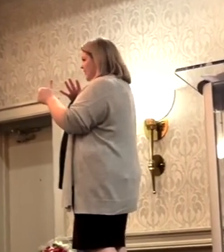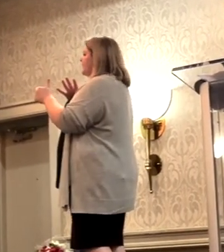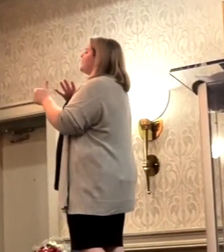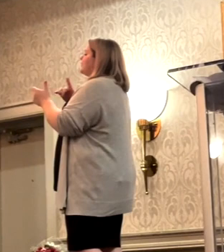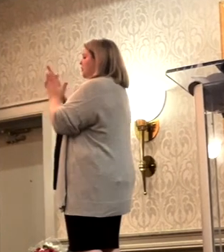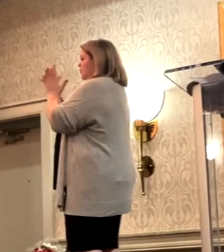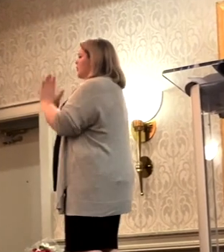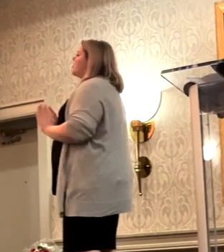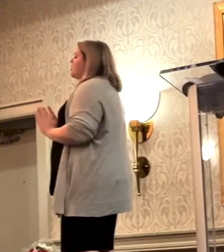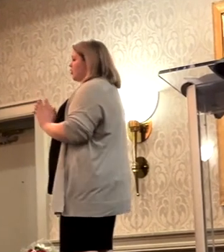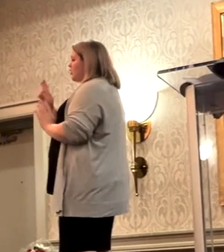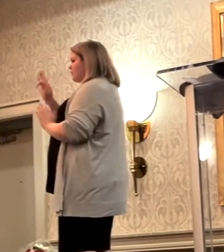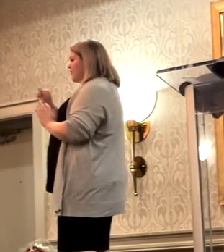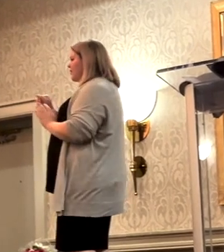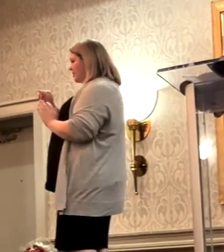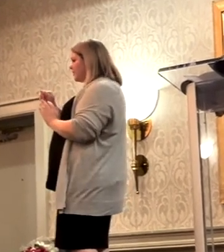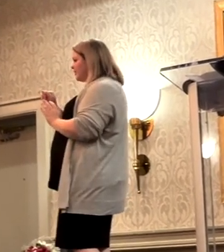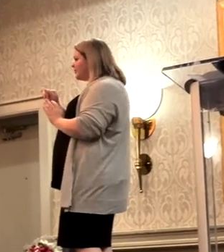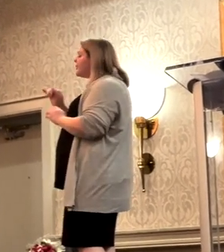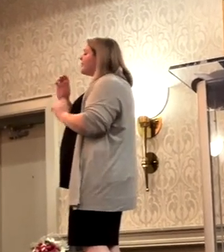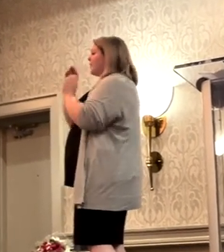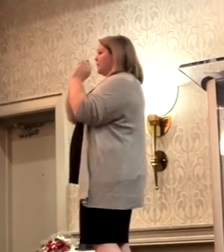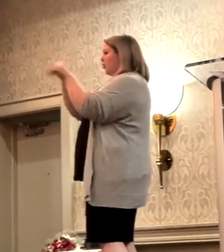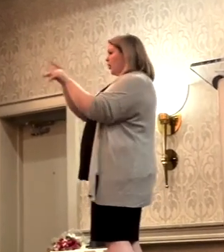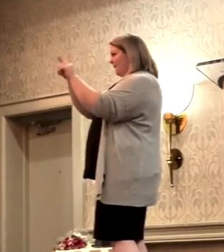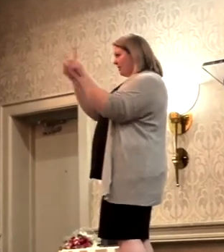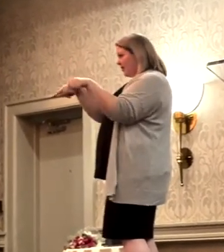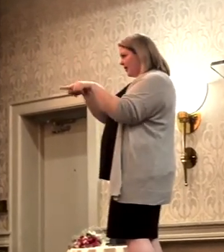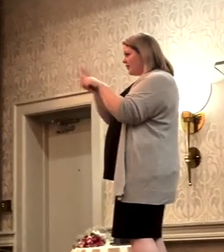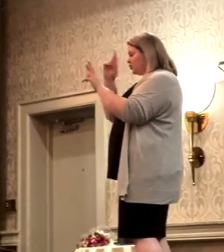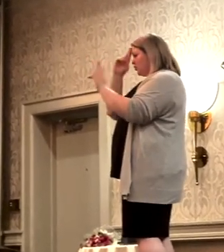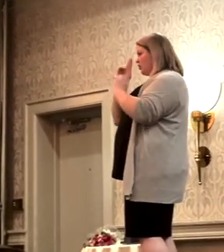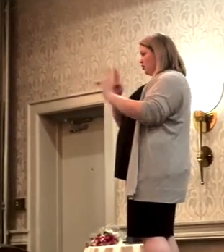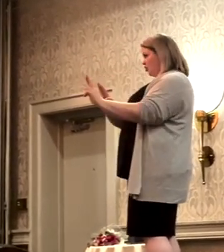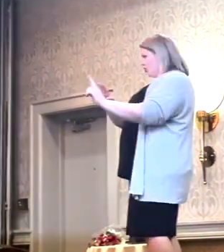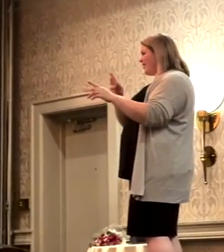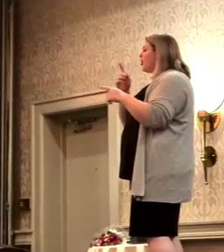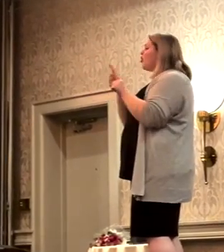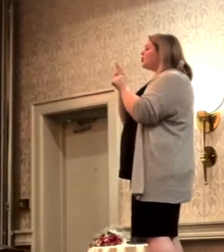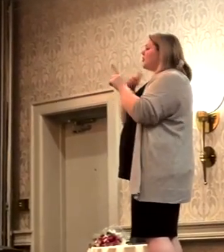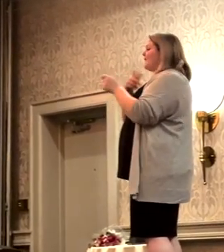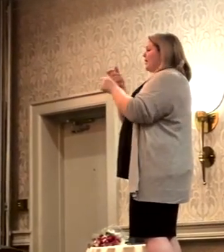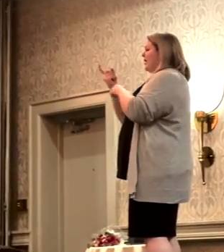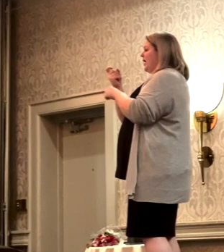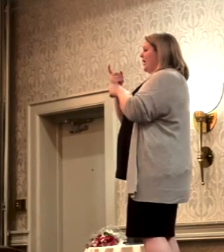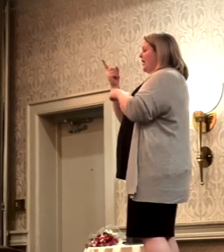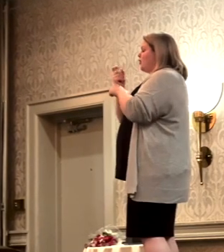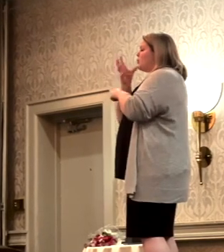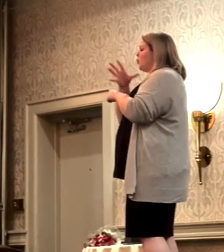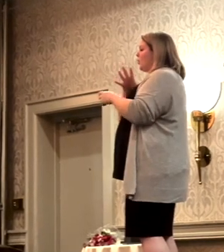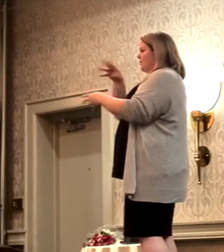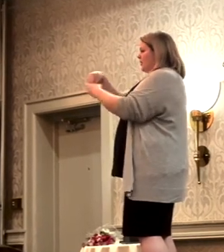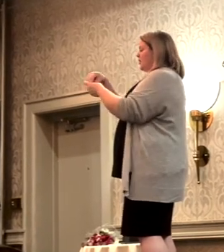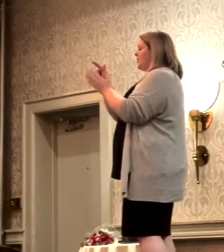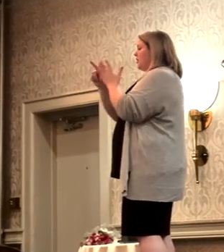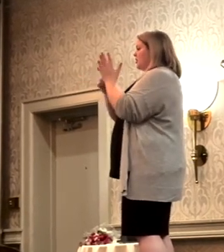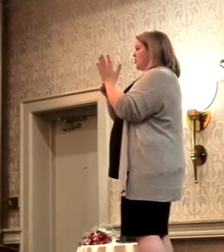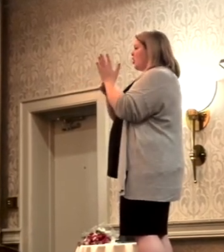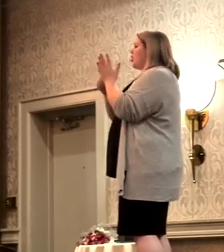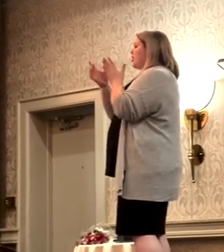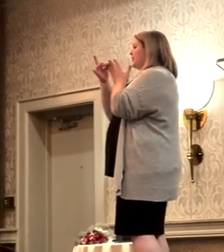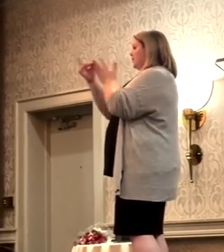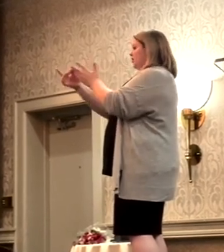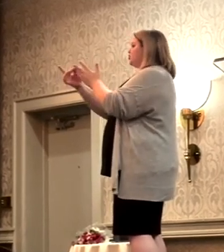in her honor, as well as an annual Women in Law Leadership Lecture. Judge Vogel